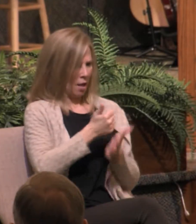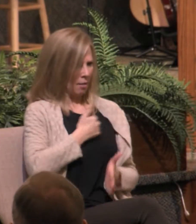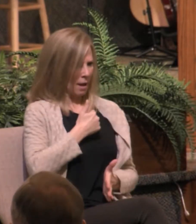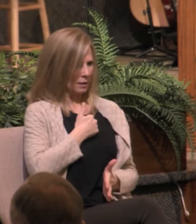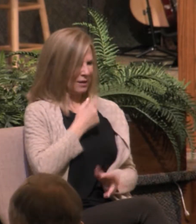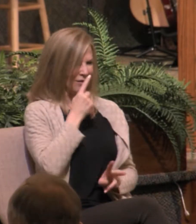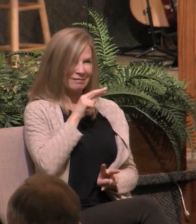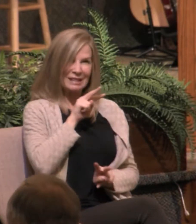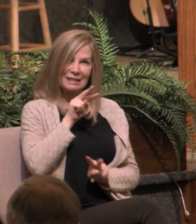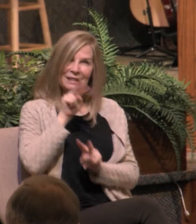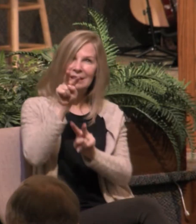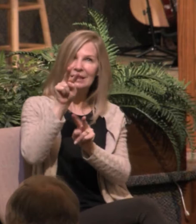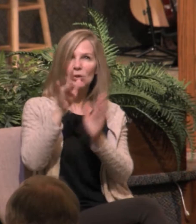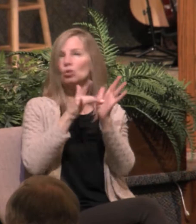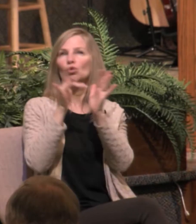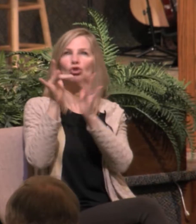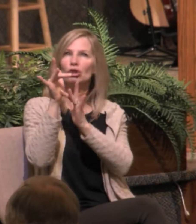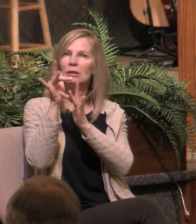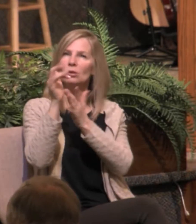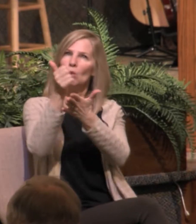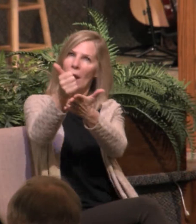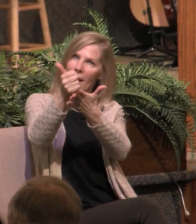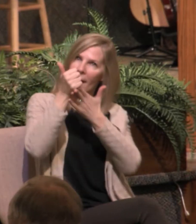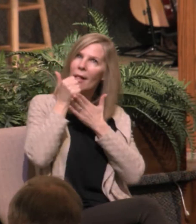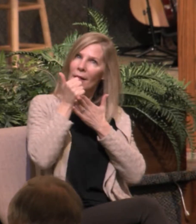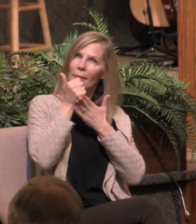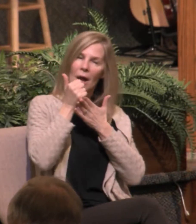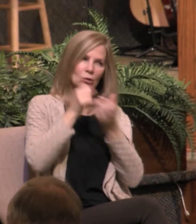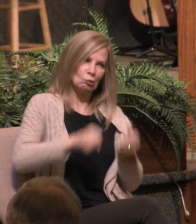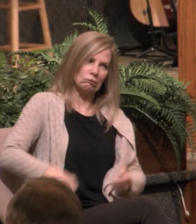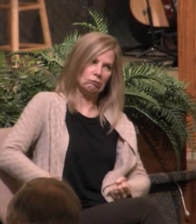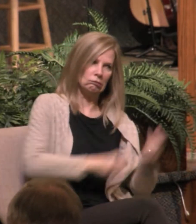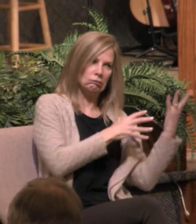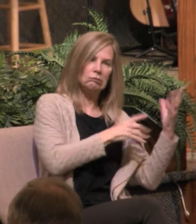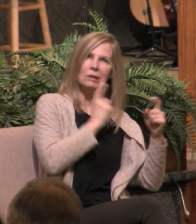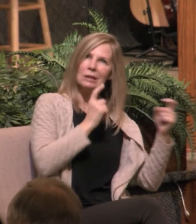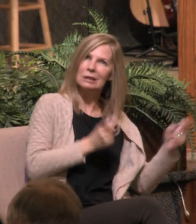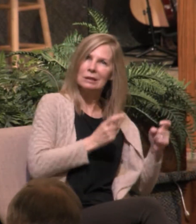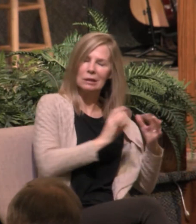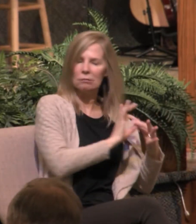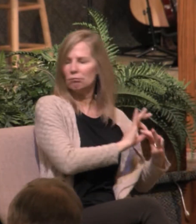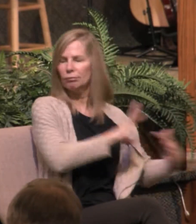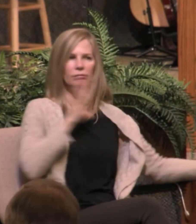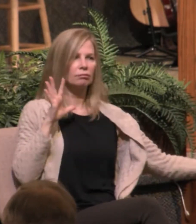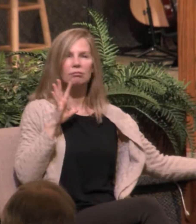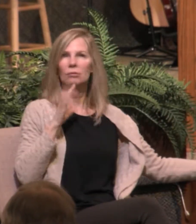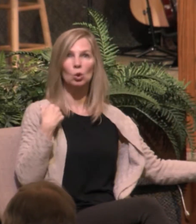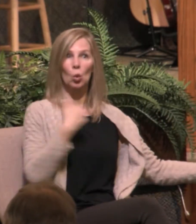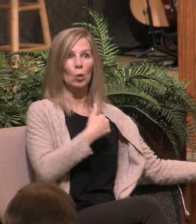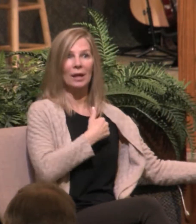to Jesus to overcome the encumbrances and the sin so that we can run the race.